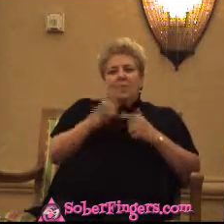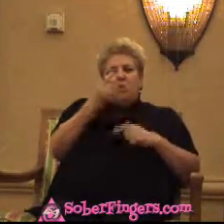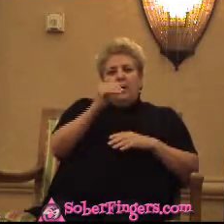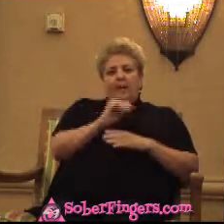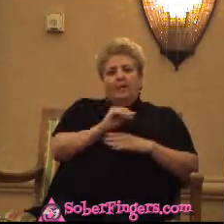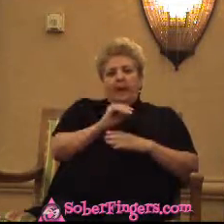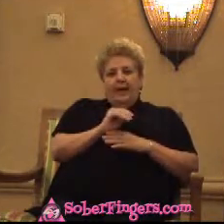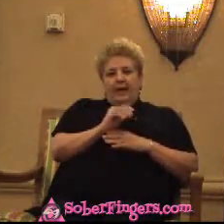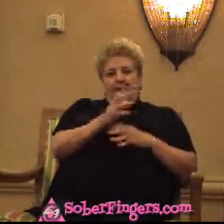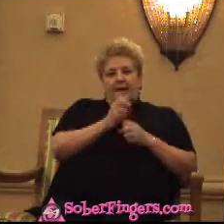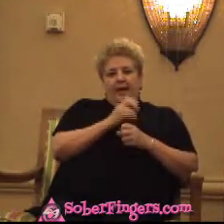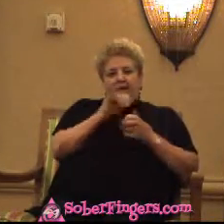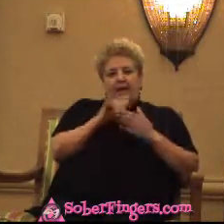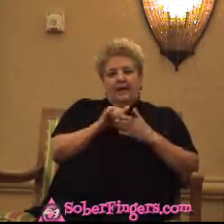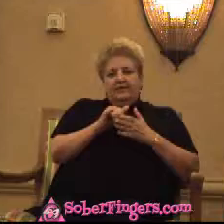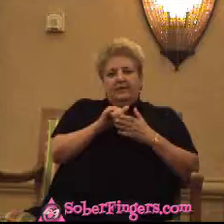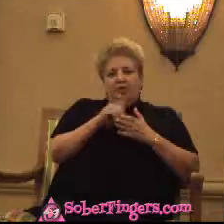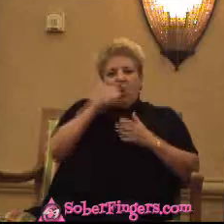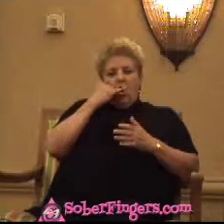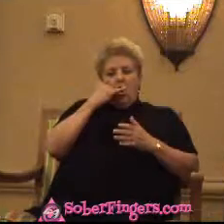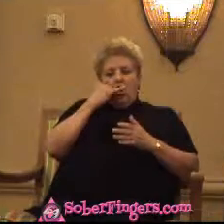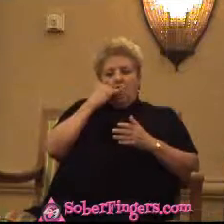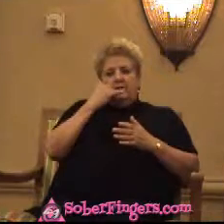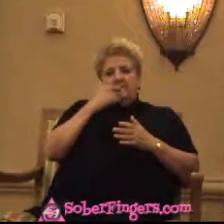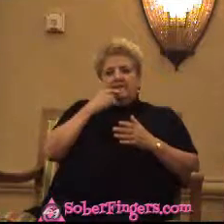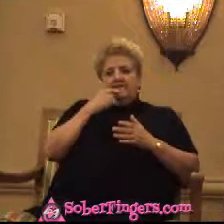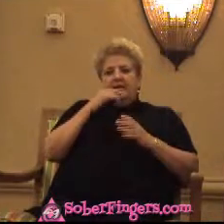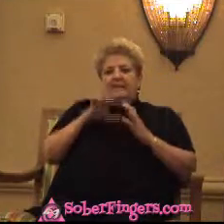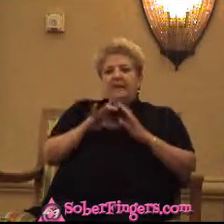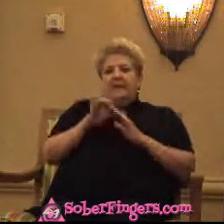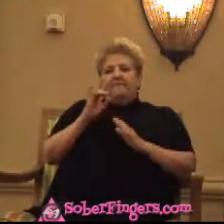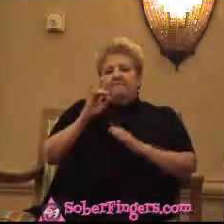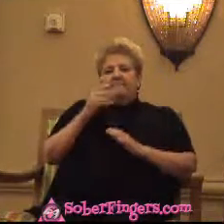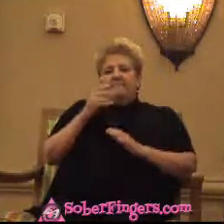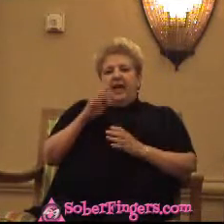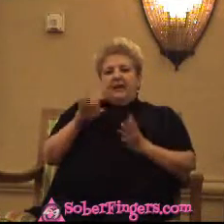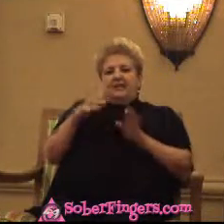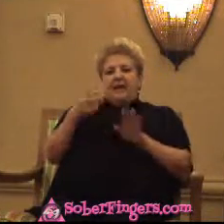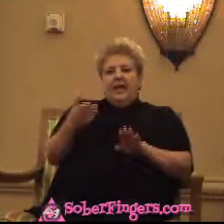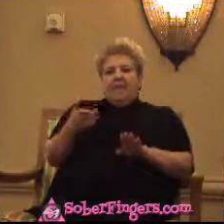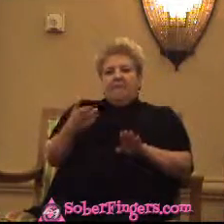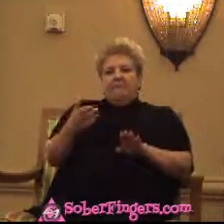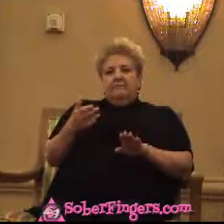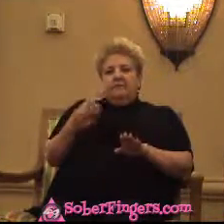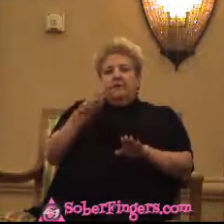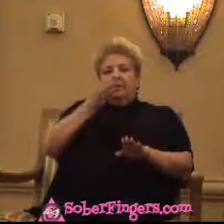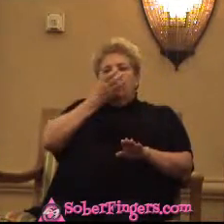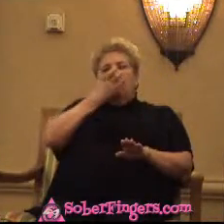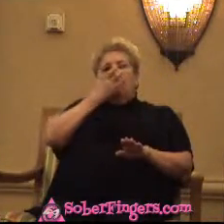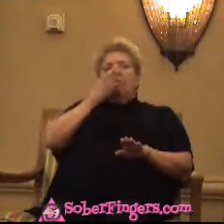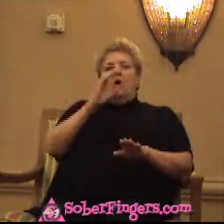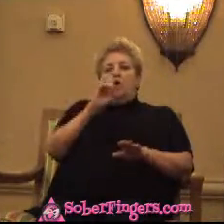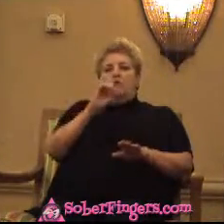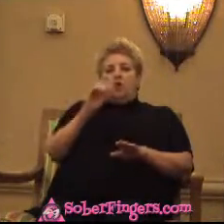get from the coroner's office saying they found him dead in the trailer from an overdose. And